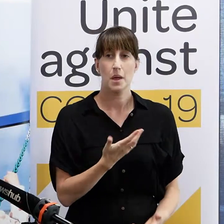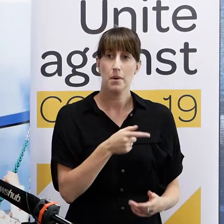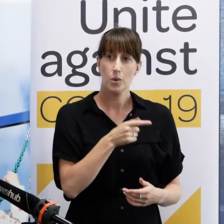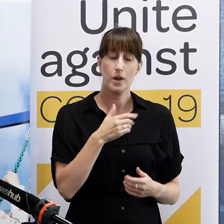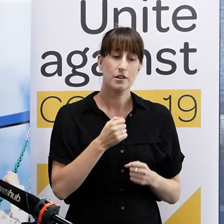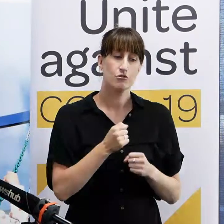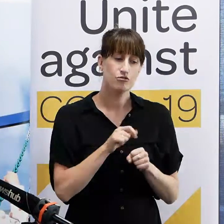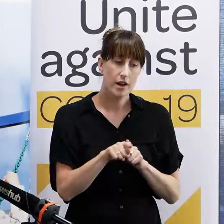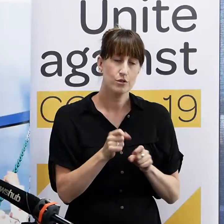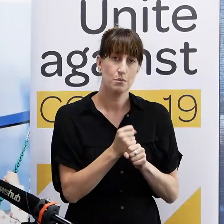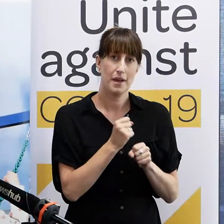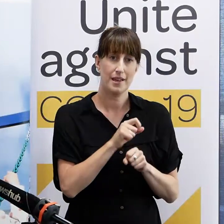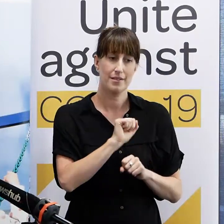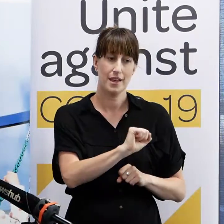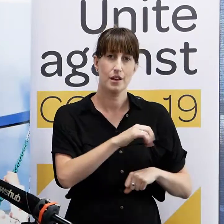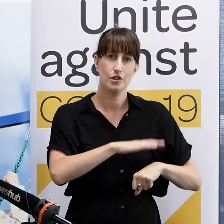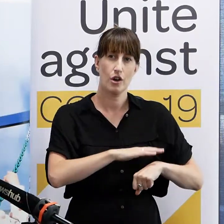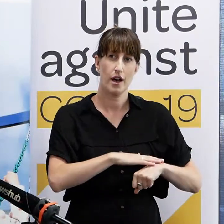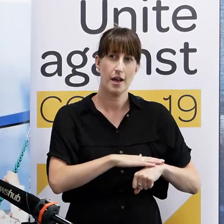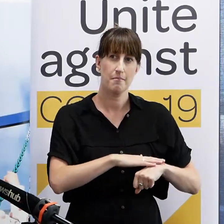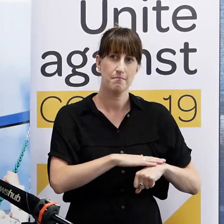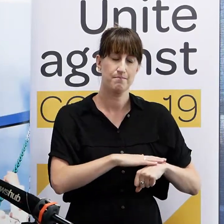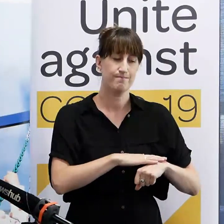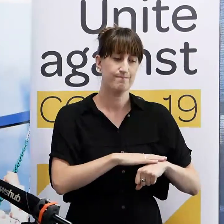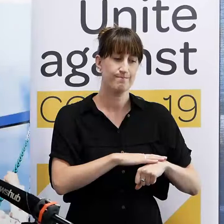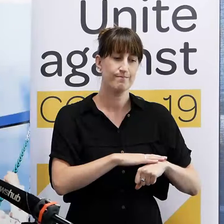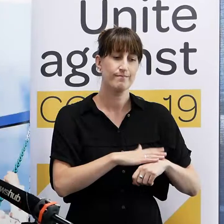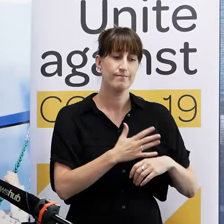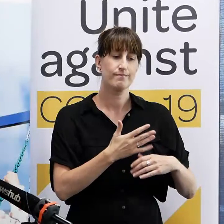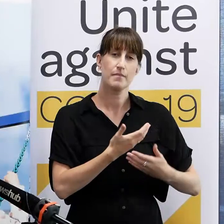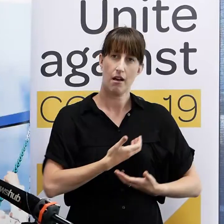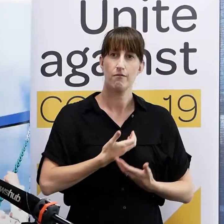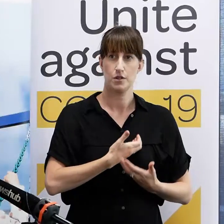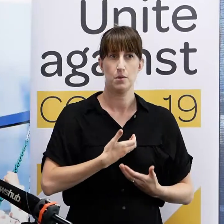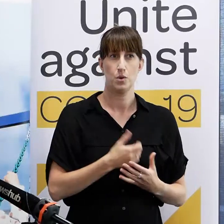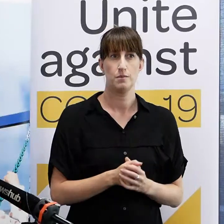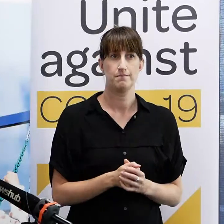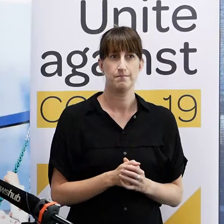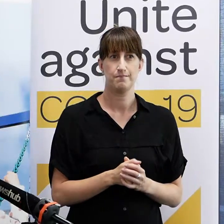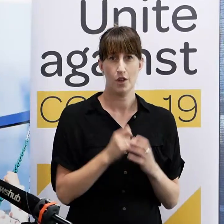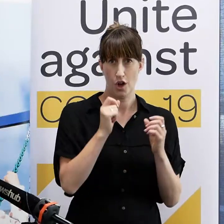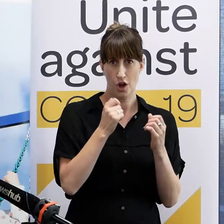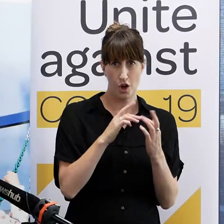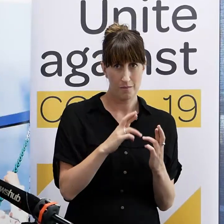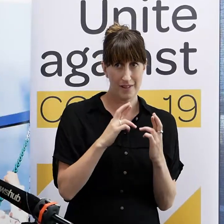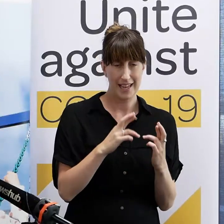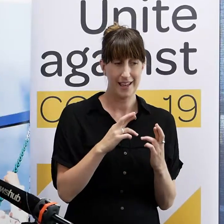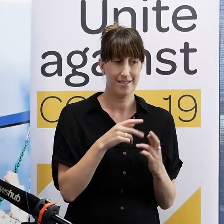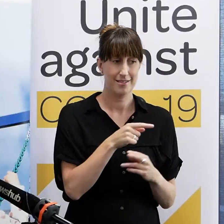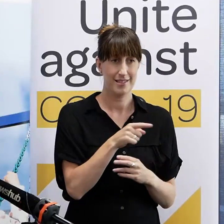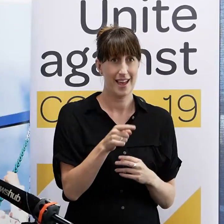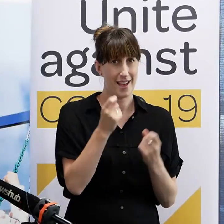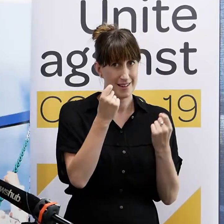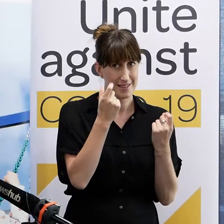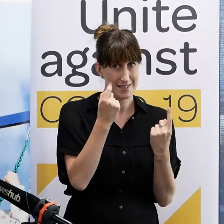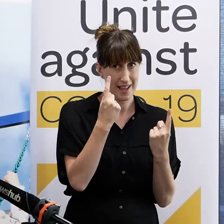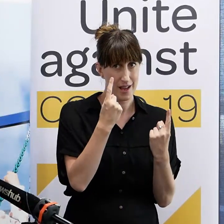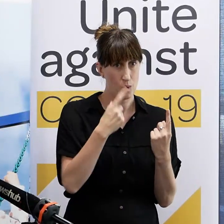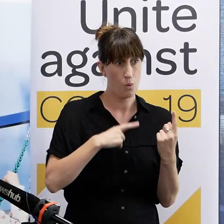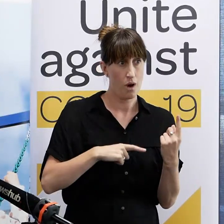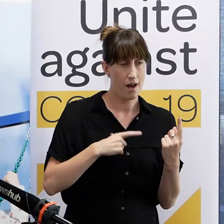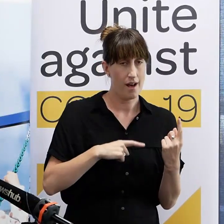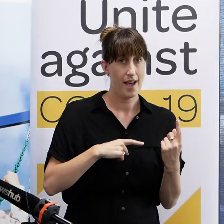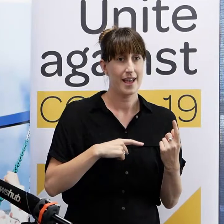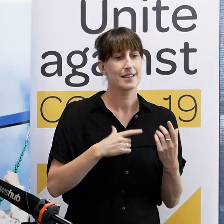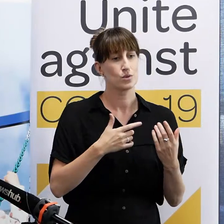as comfortable as we can, but I would hope that they would understand this with a due amount of caution for their safety